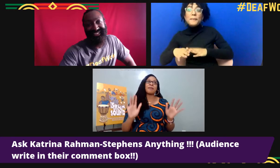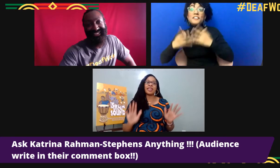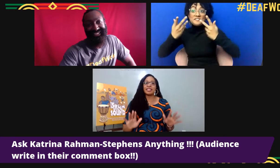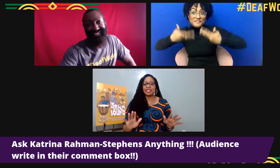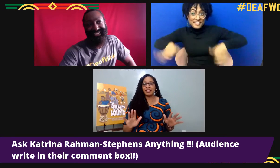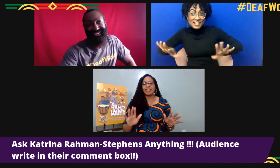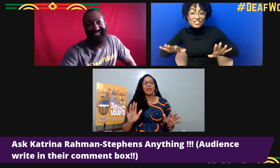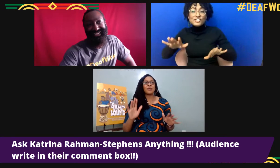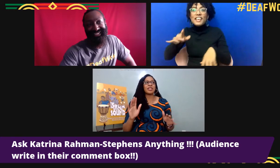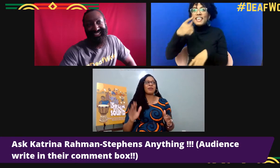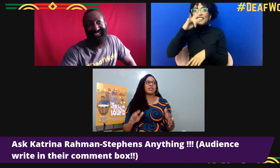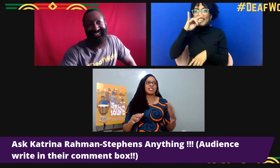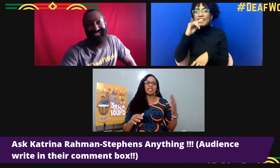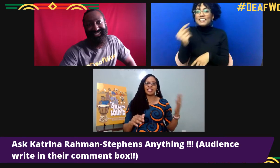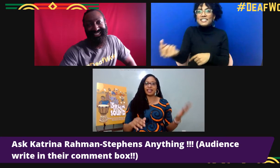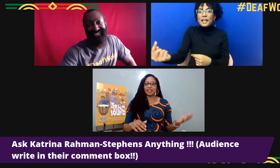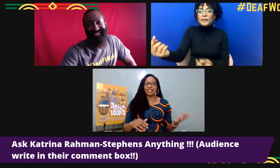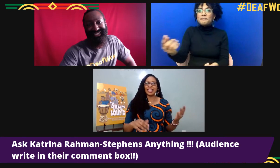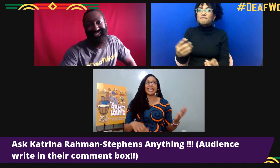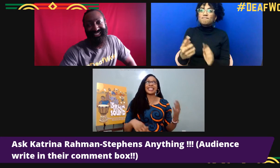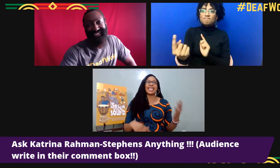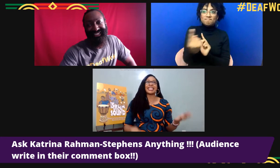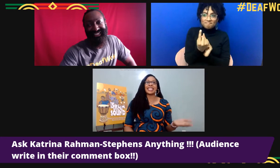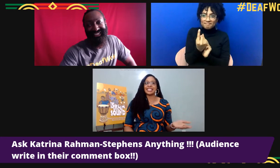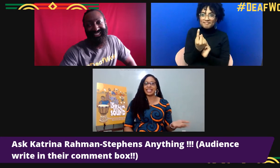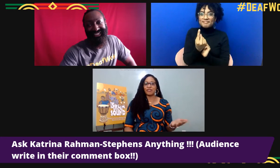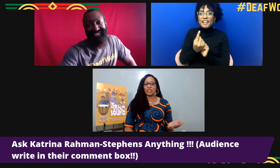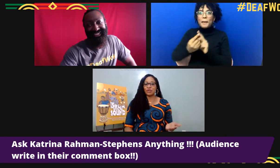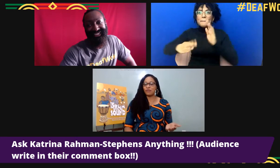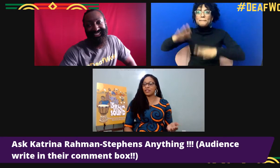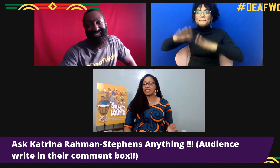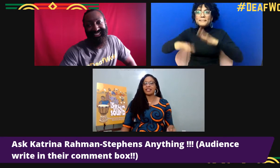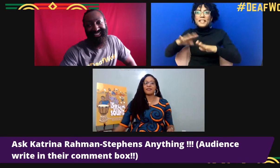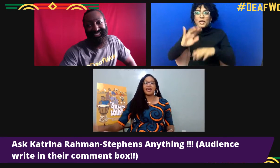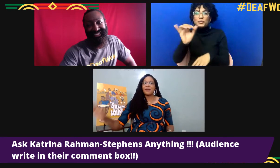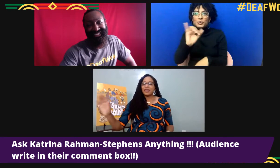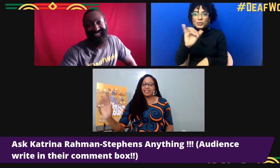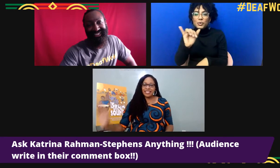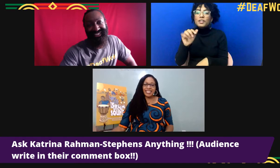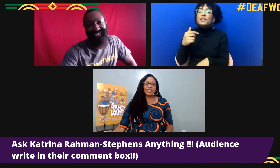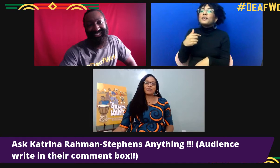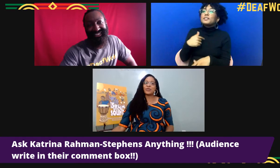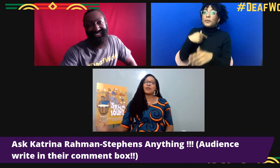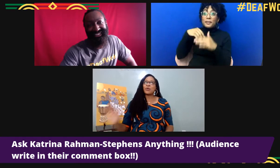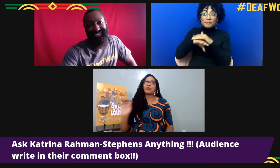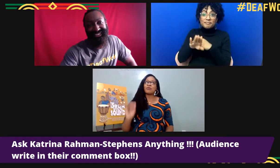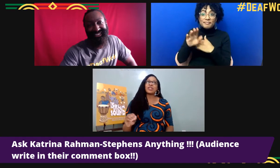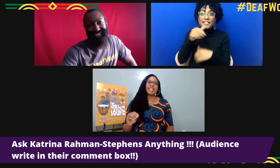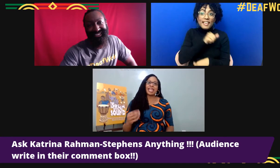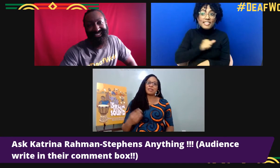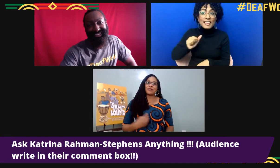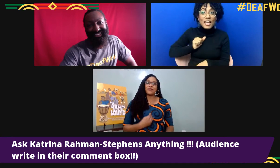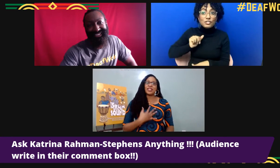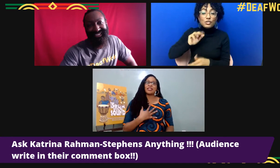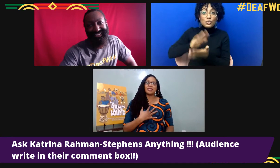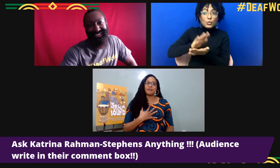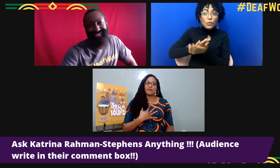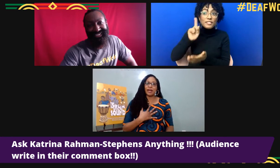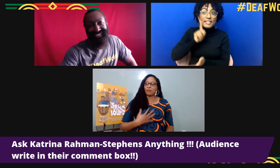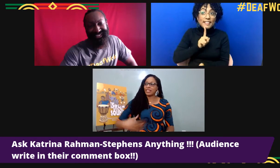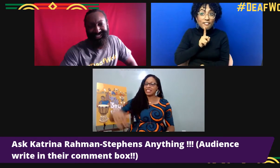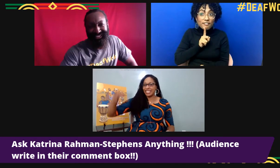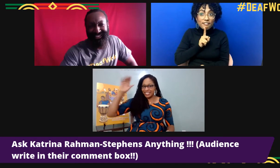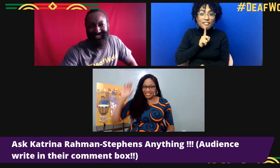was amazing when I went to the Atlanta area school for the deaf, because the kids were really able to feel